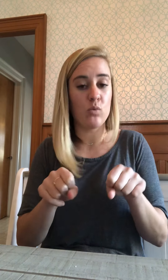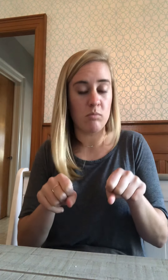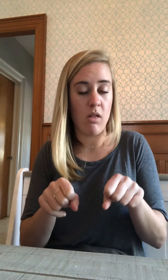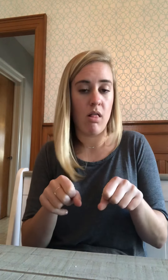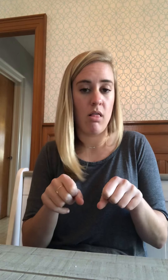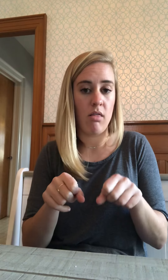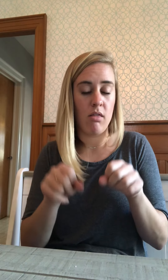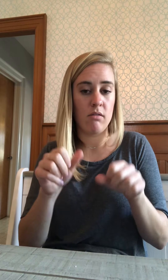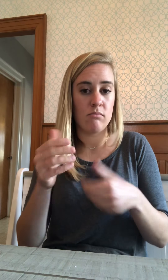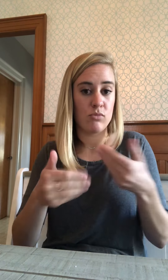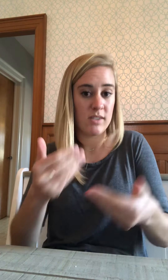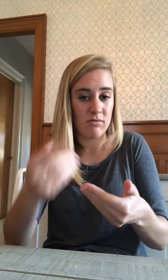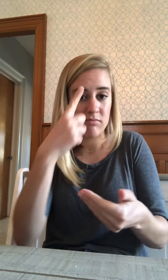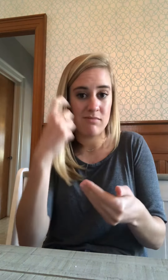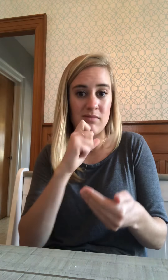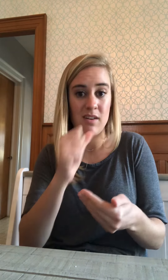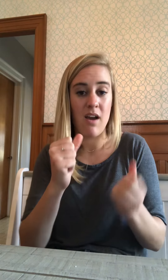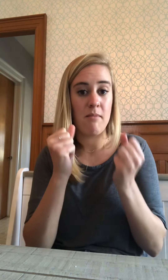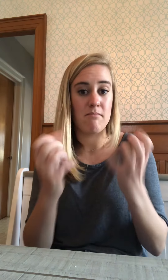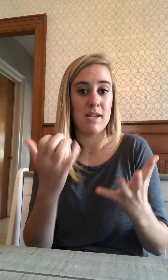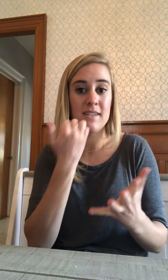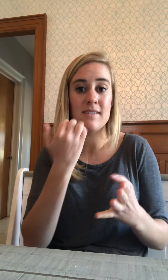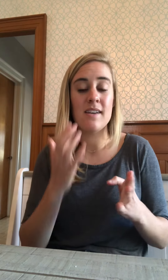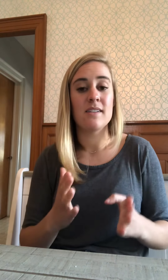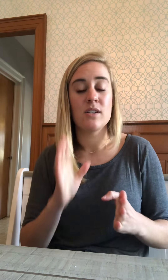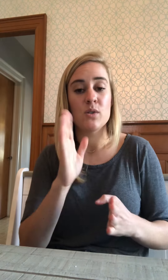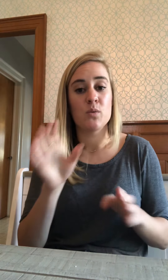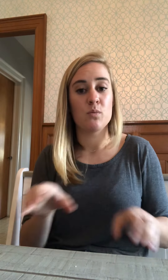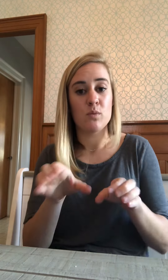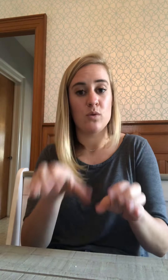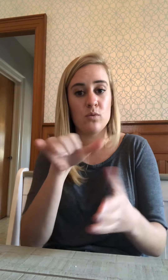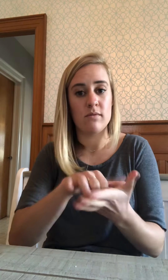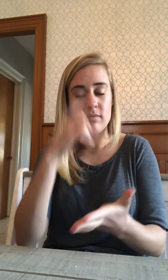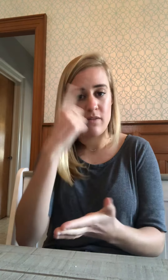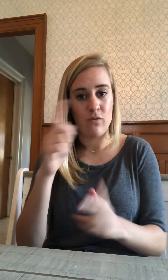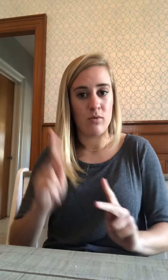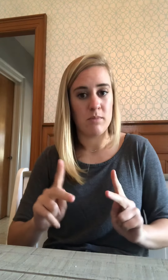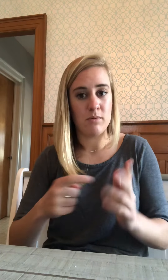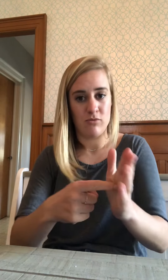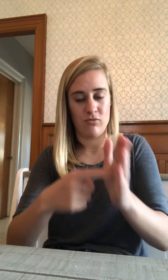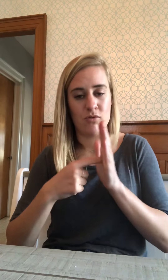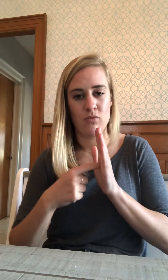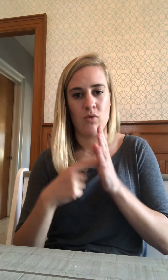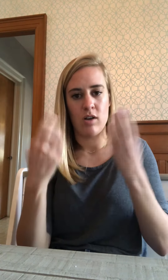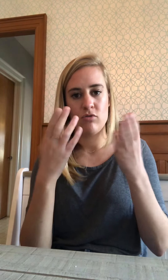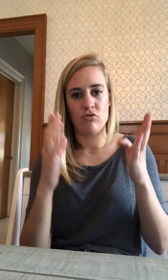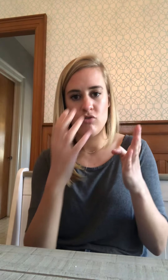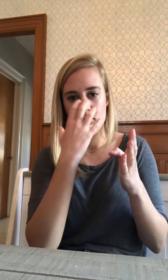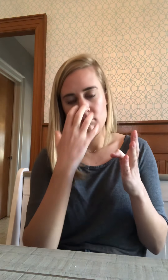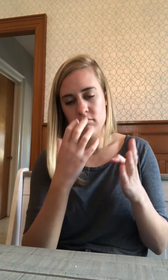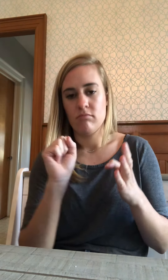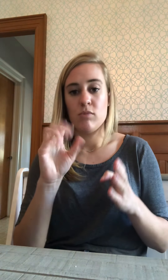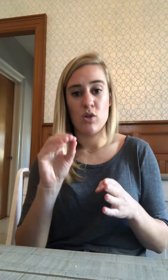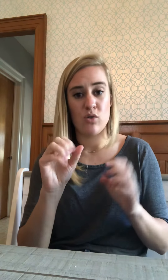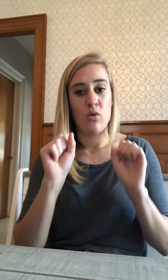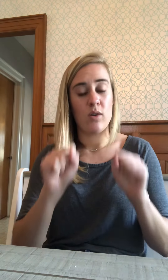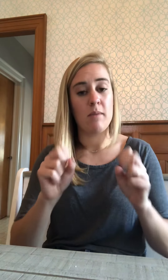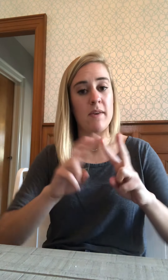of dentists that are doing cases for people that really need to have their care under general anesthesia. So it can be the most satisfying type